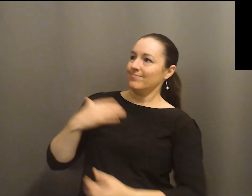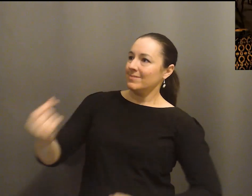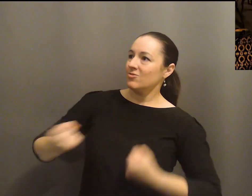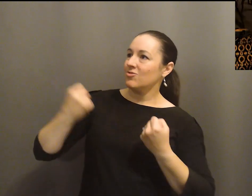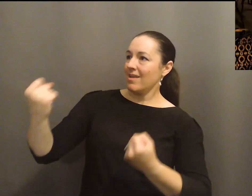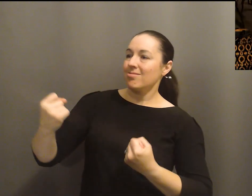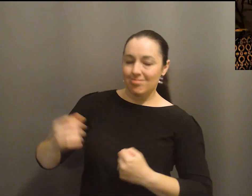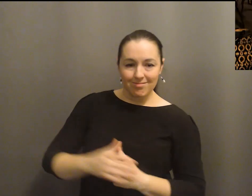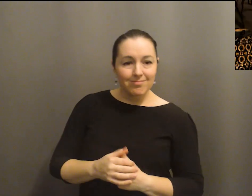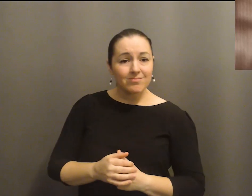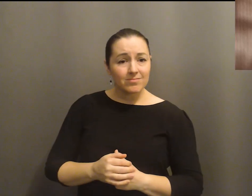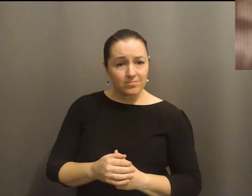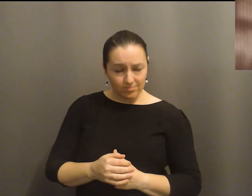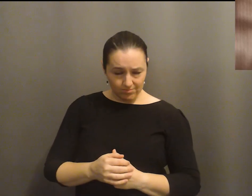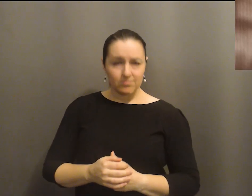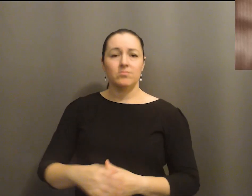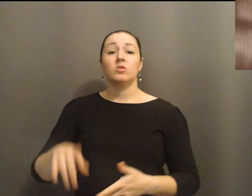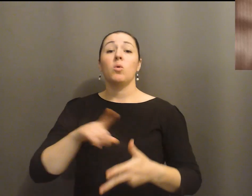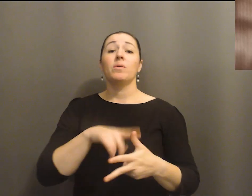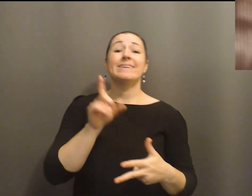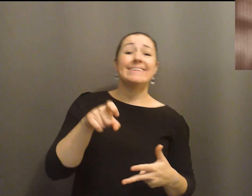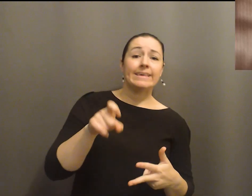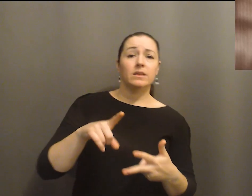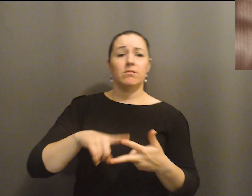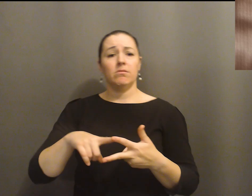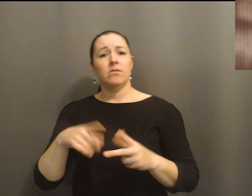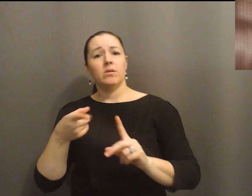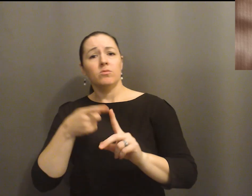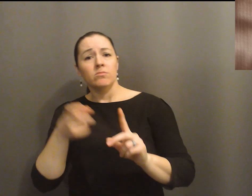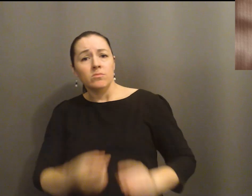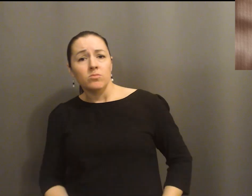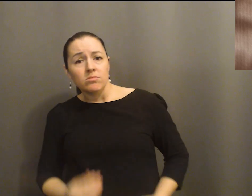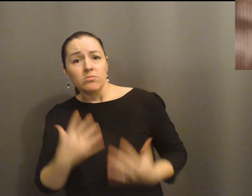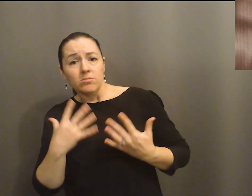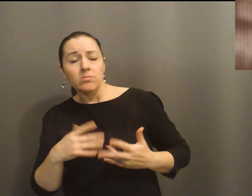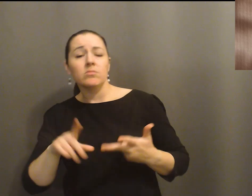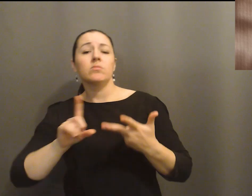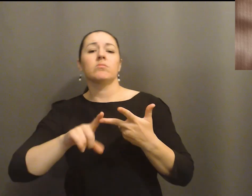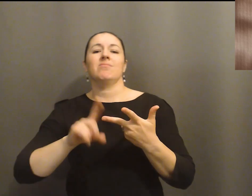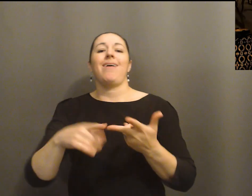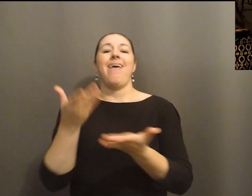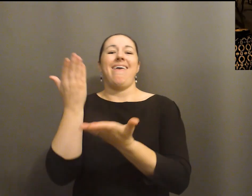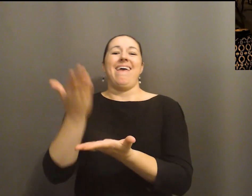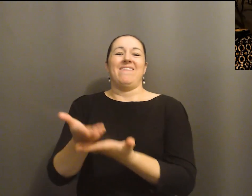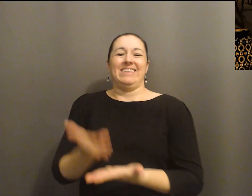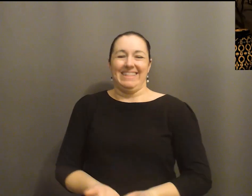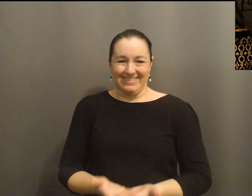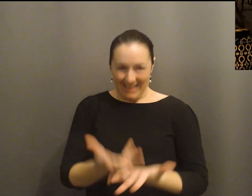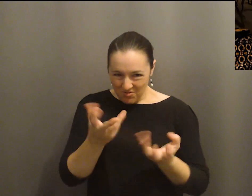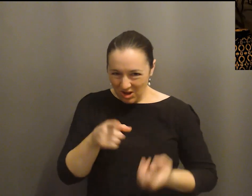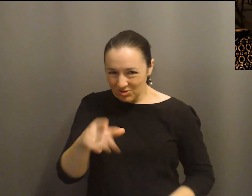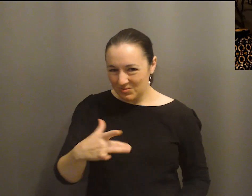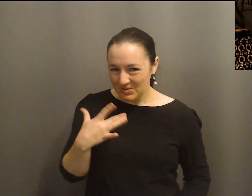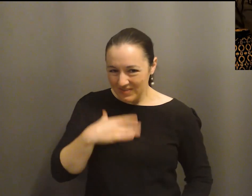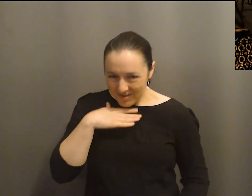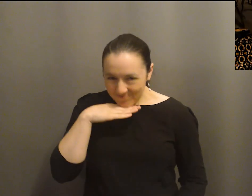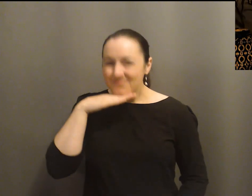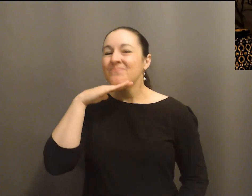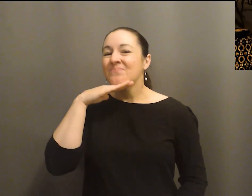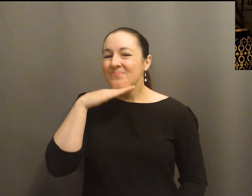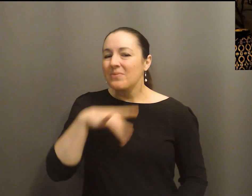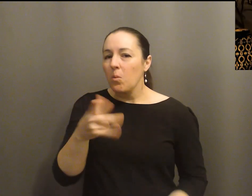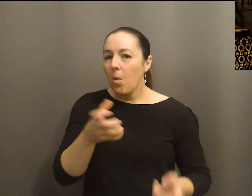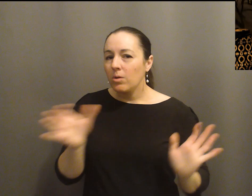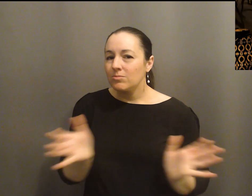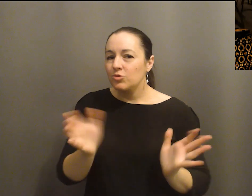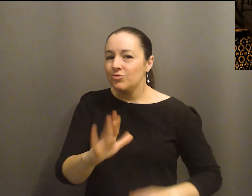So Need Source Let's talk about the evidence Let me lift your head up For just a moment Let me encourage